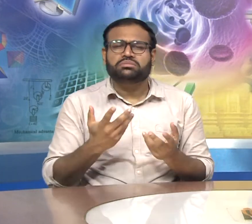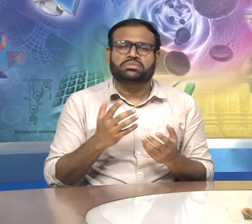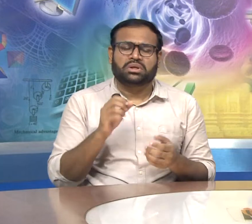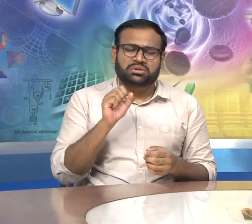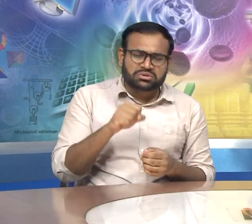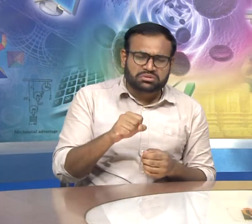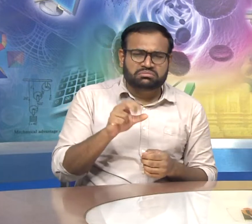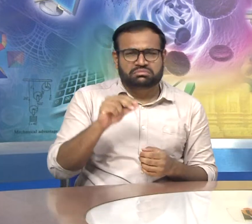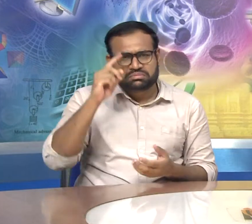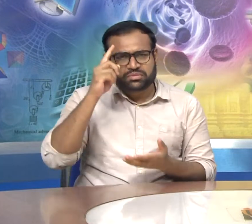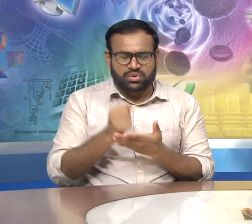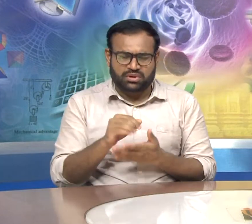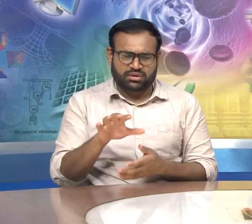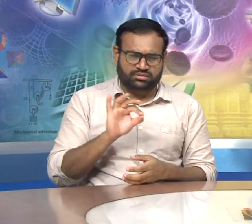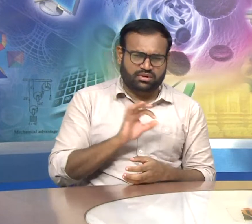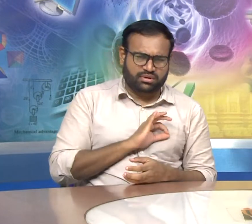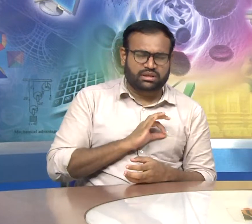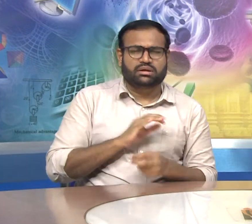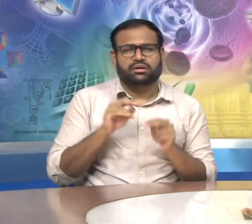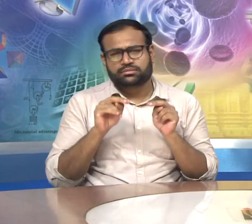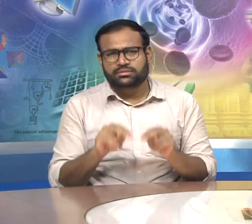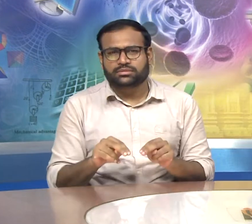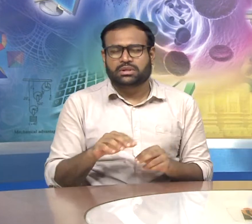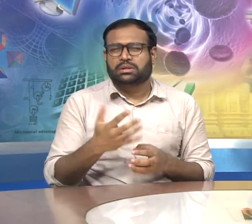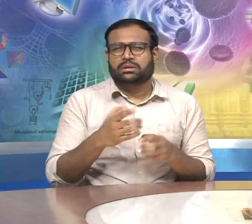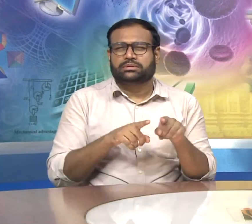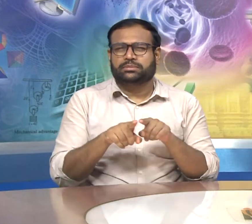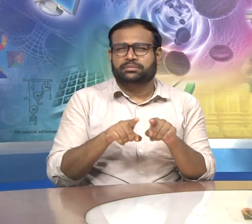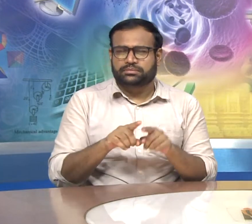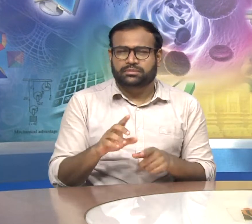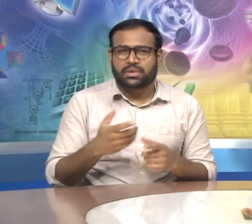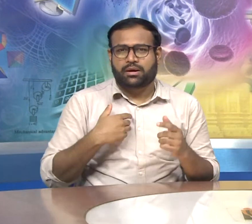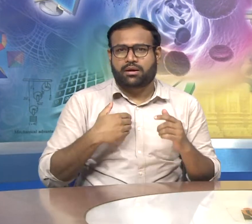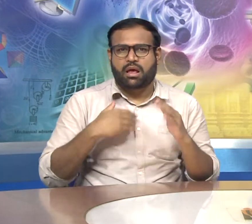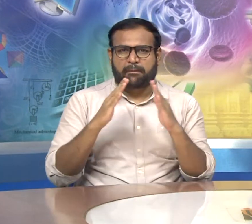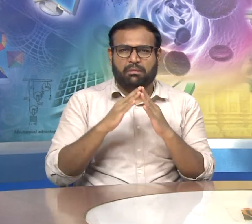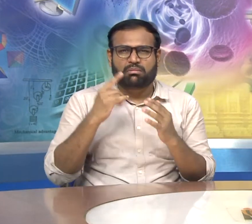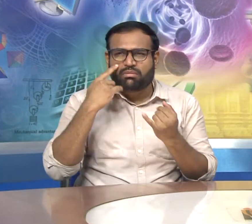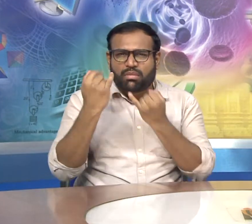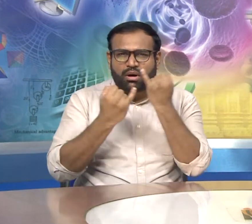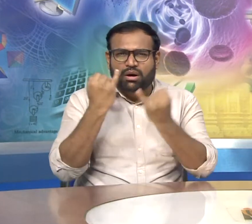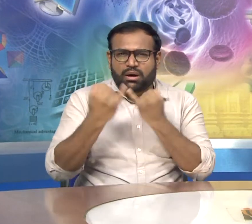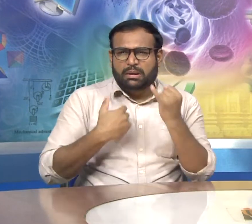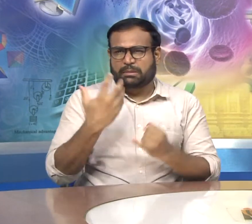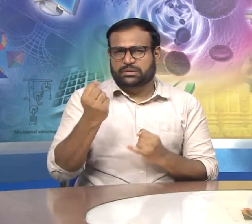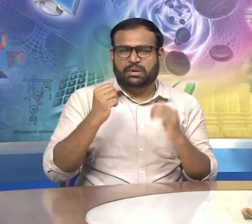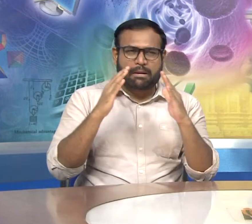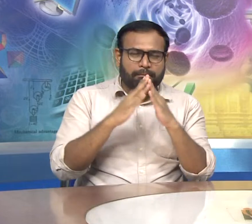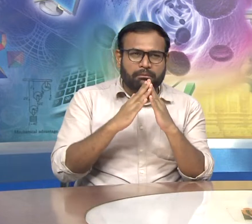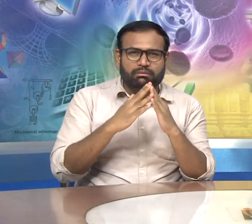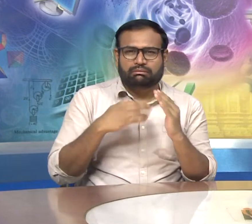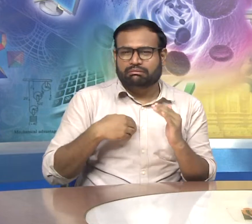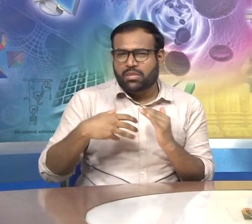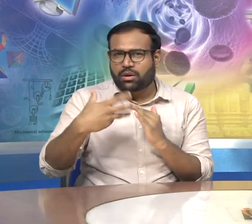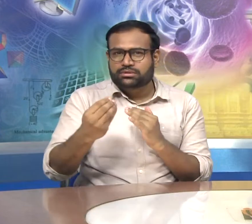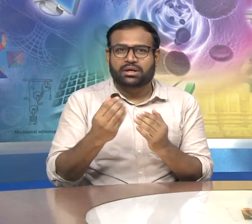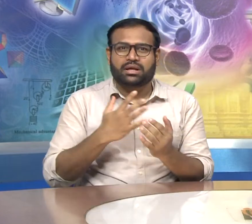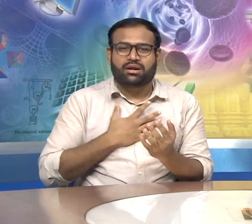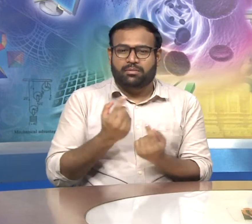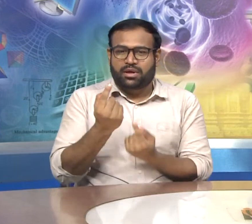Desirable means need or yes or no. Like for example, I'm looking for a home